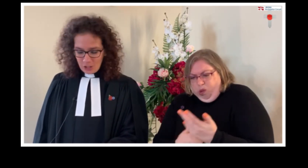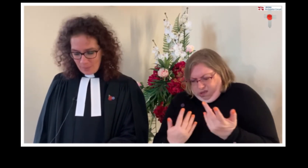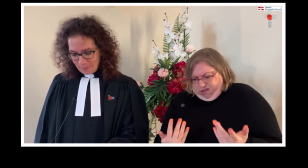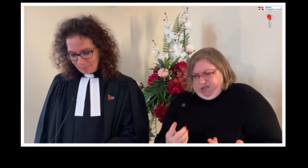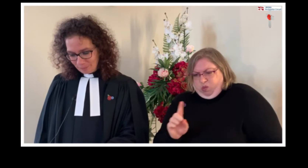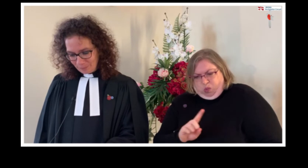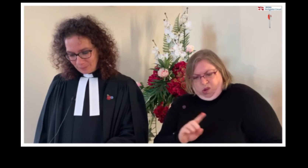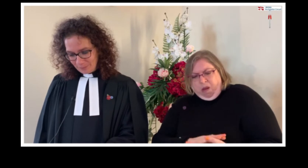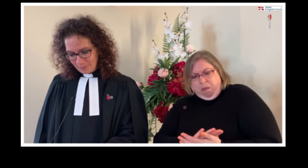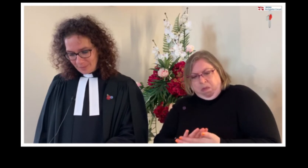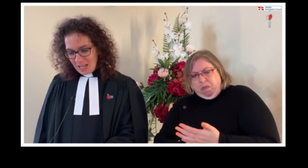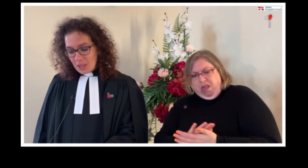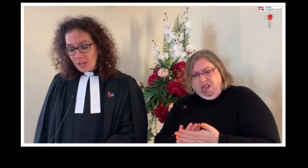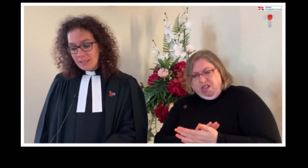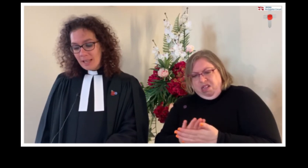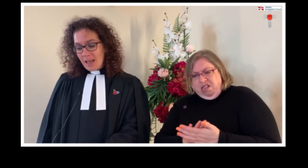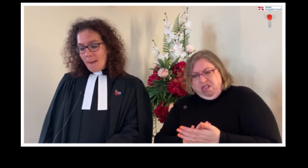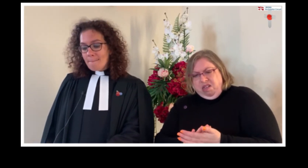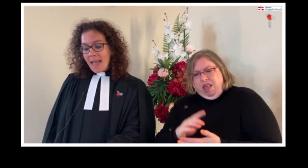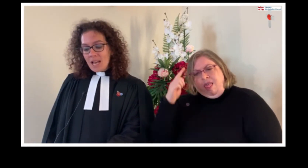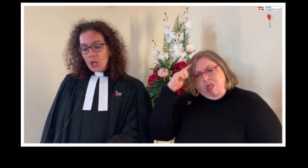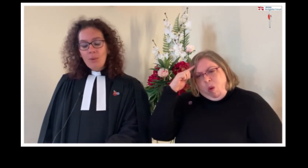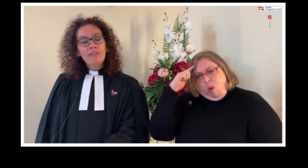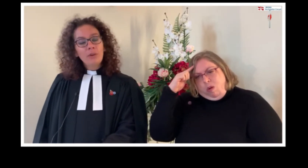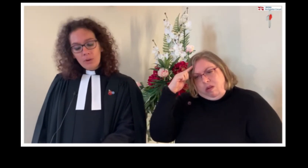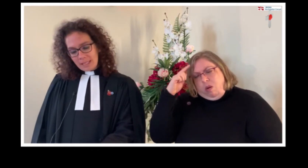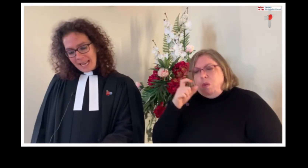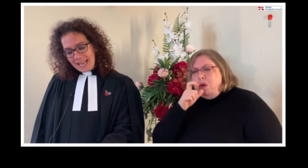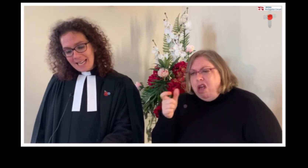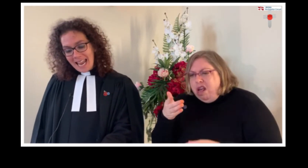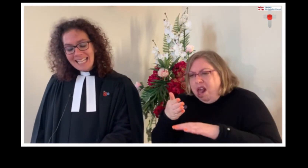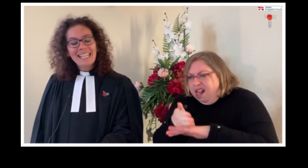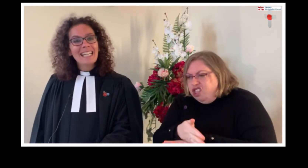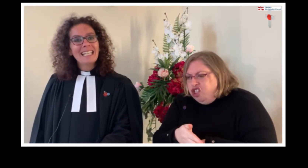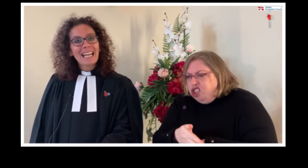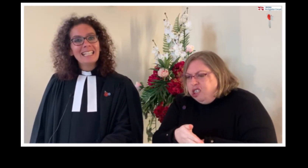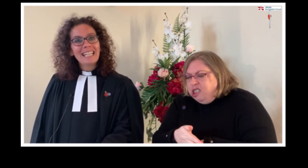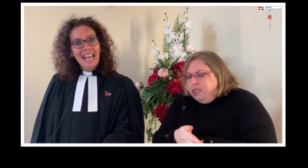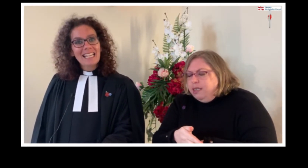or action. Thus, men who had fought in